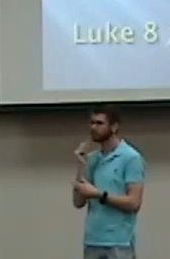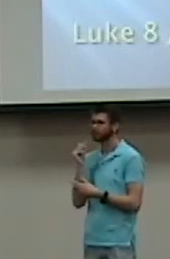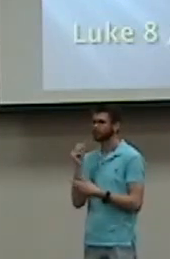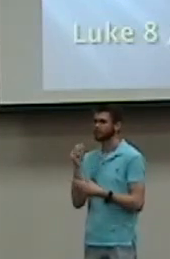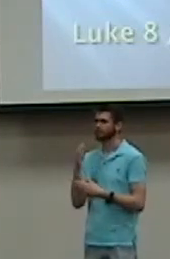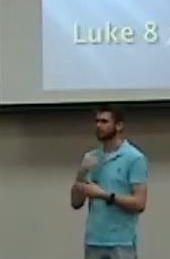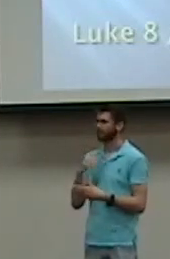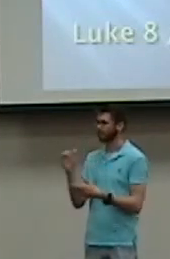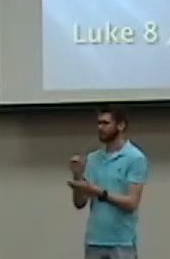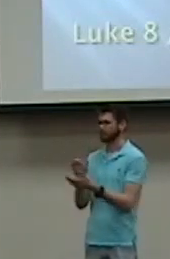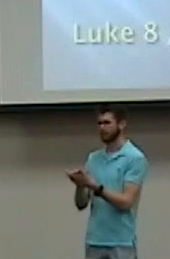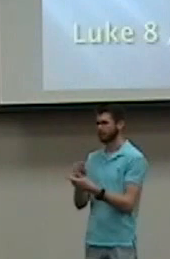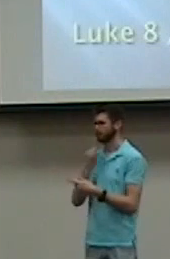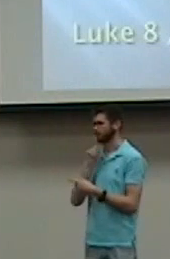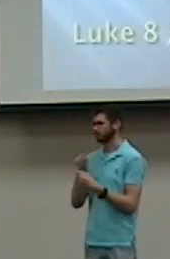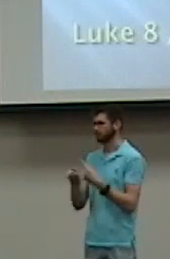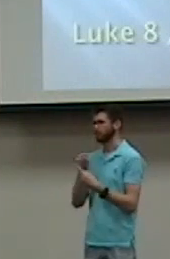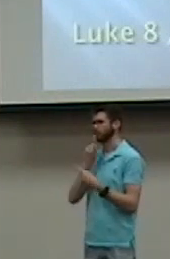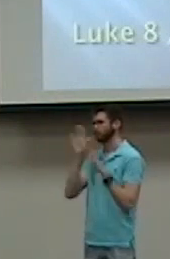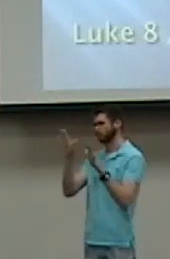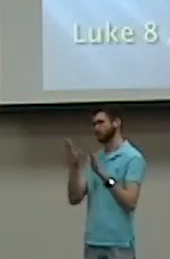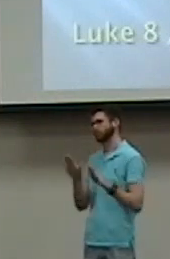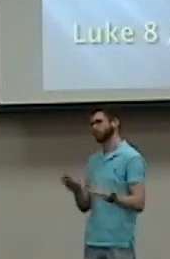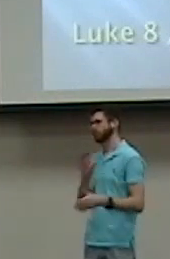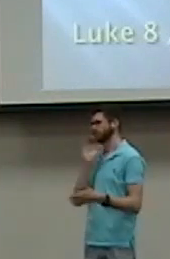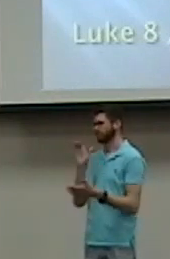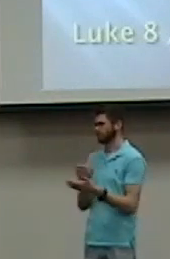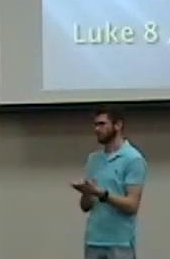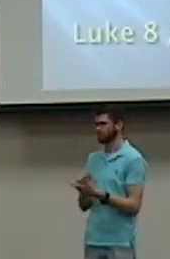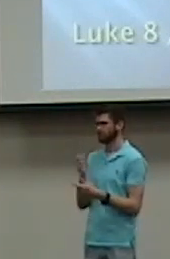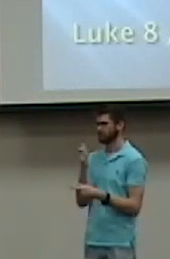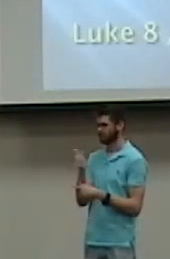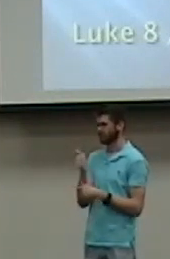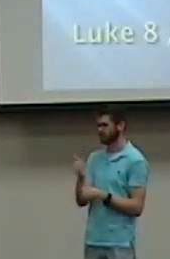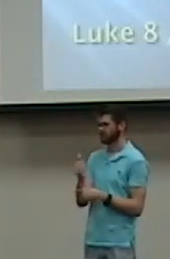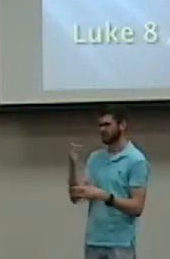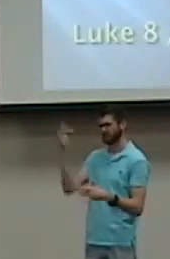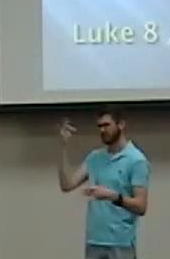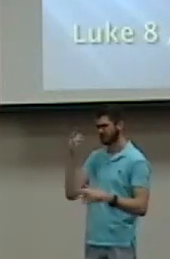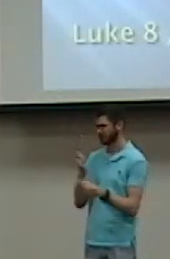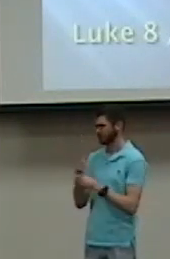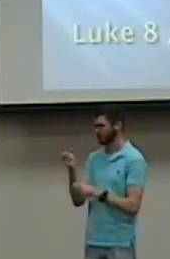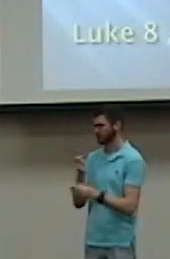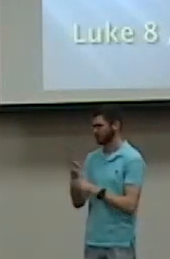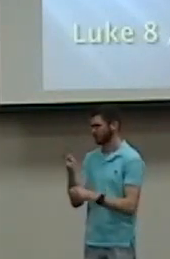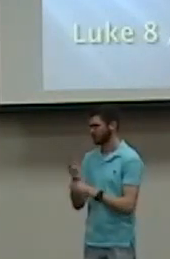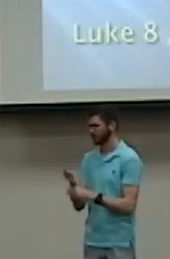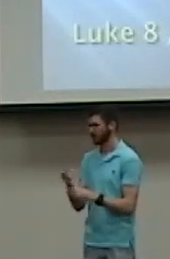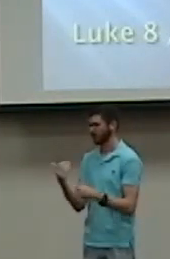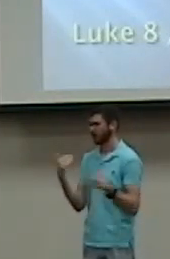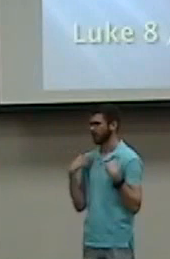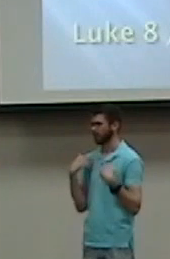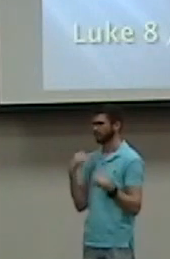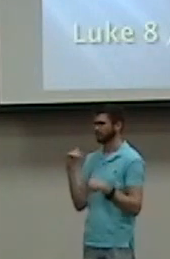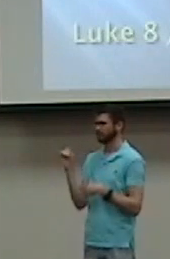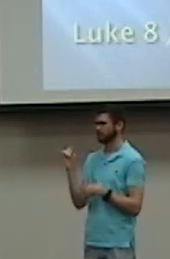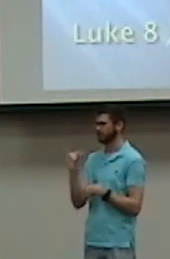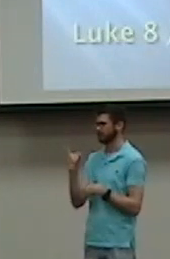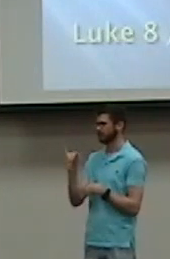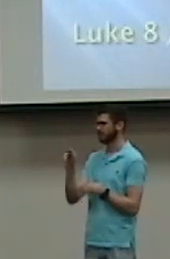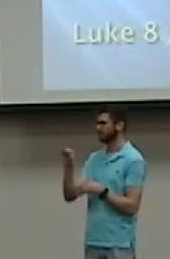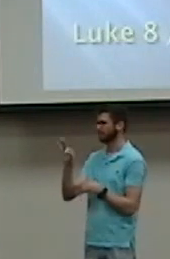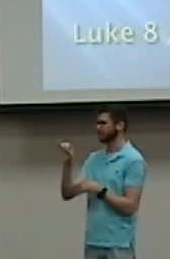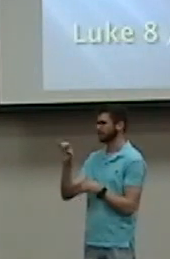wonderful woman for the last year and a half who is chronically ill and has suffered from chronic infections and a low immune